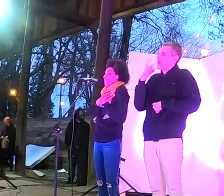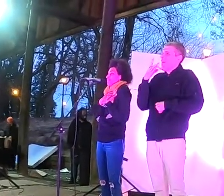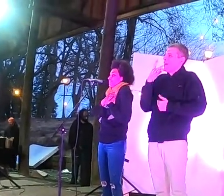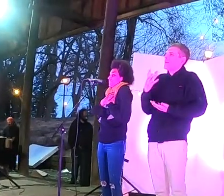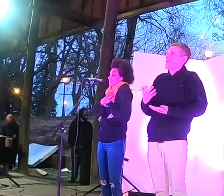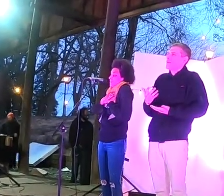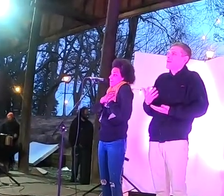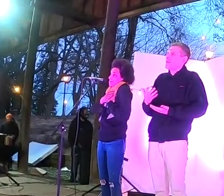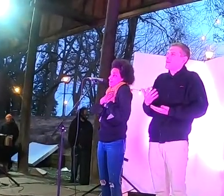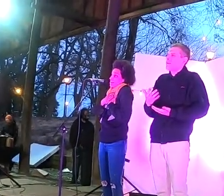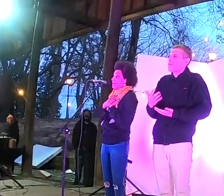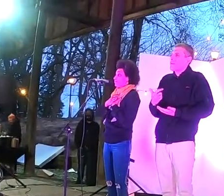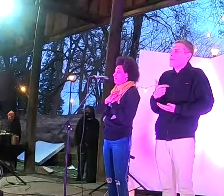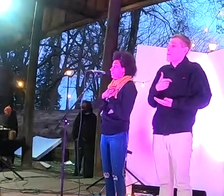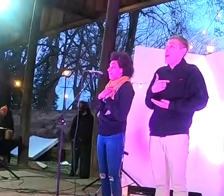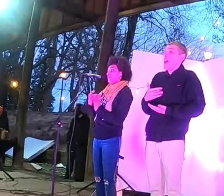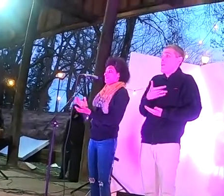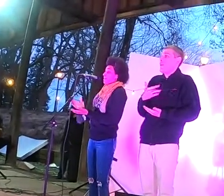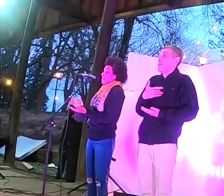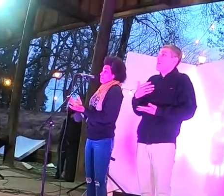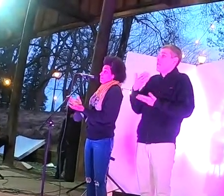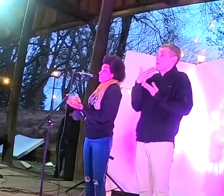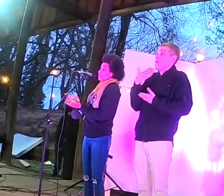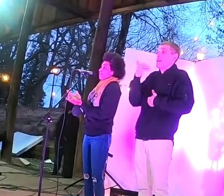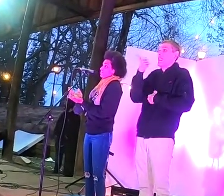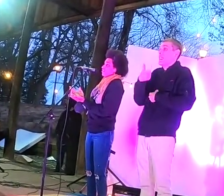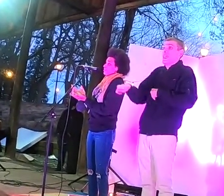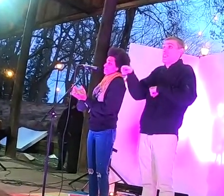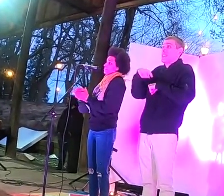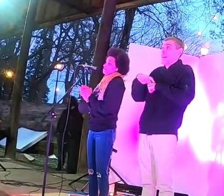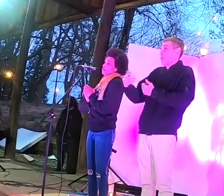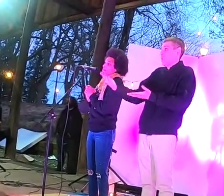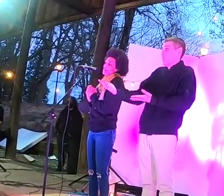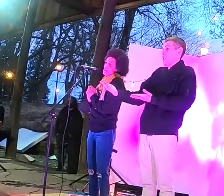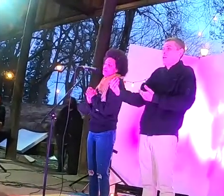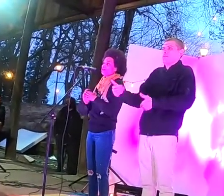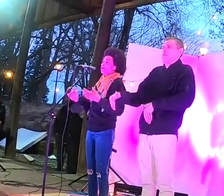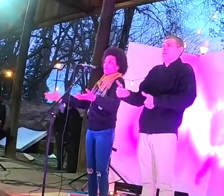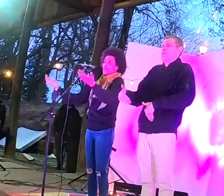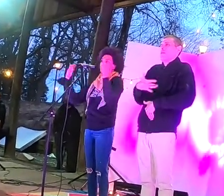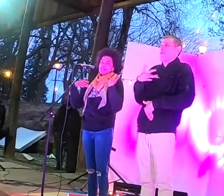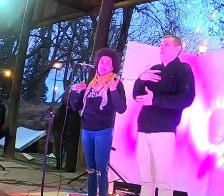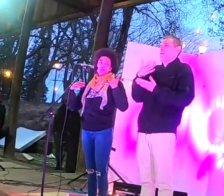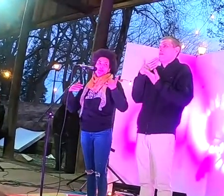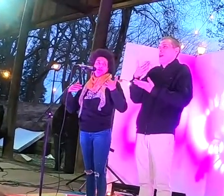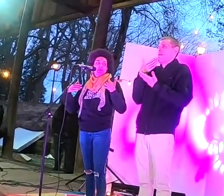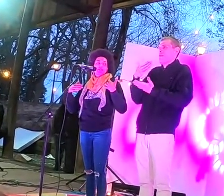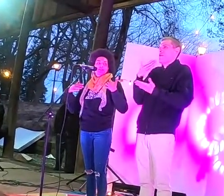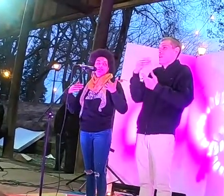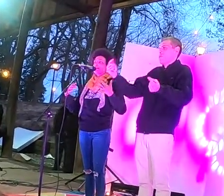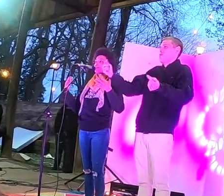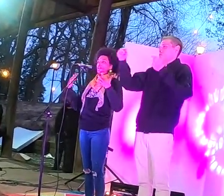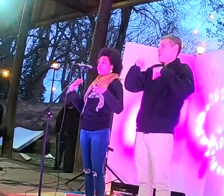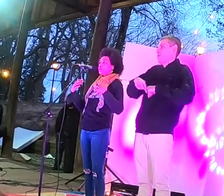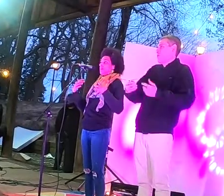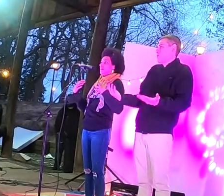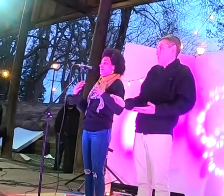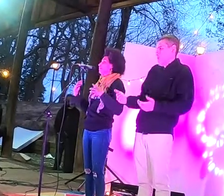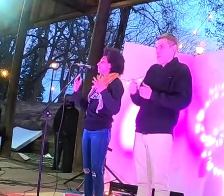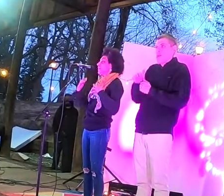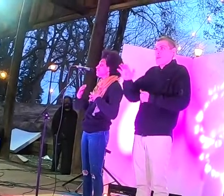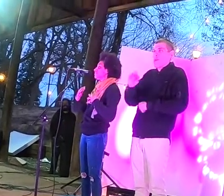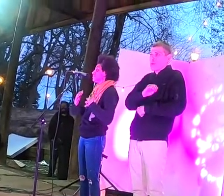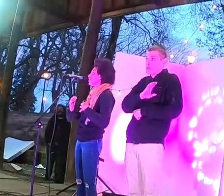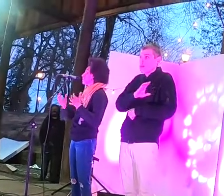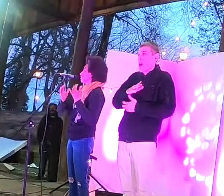so invigorated and thankful anytime Miss Braxton Johnson wants to grace us with her presence and her joy